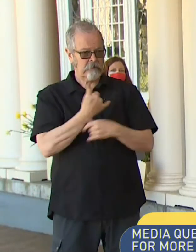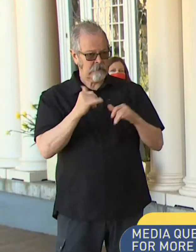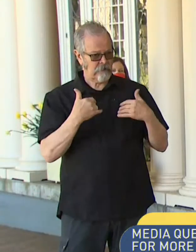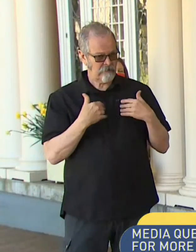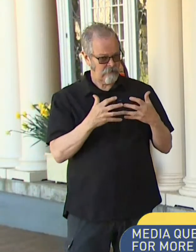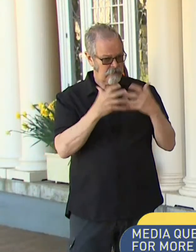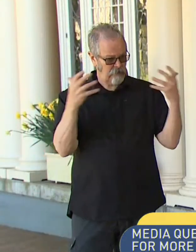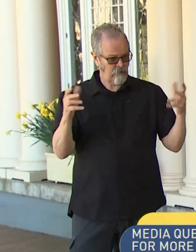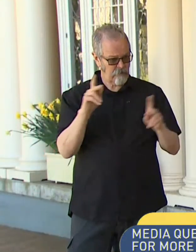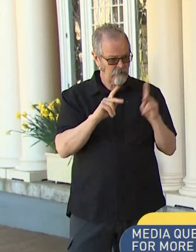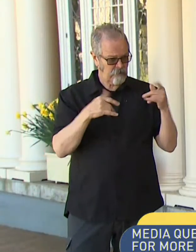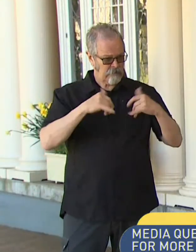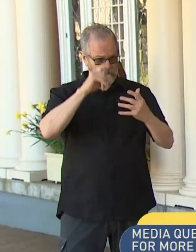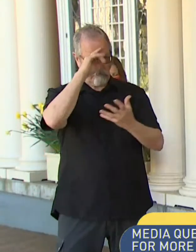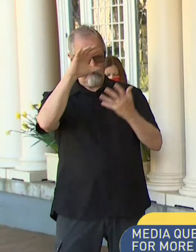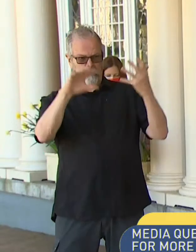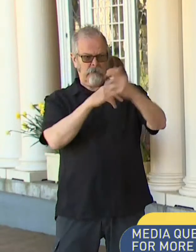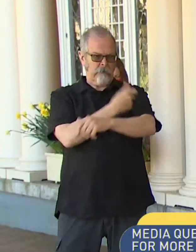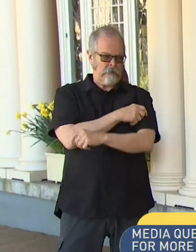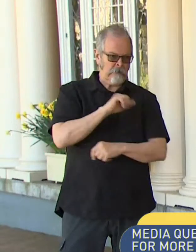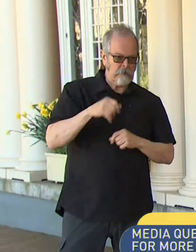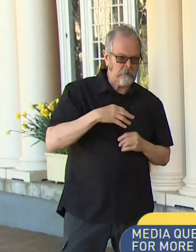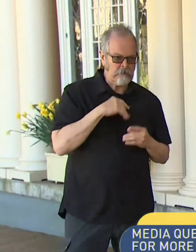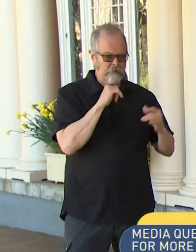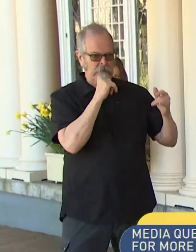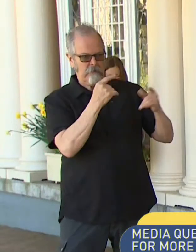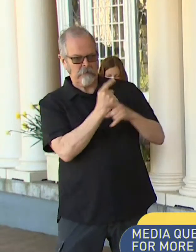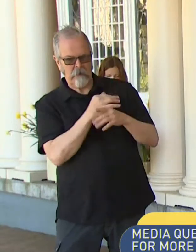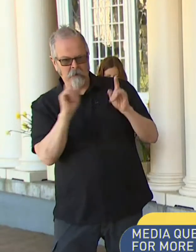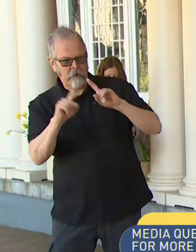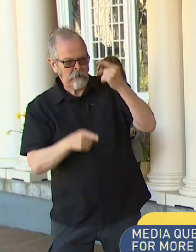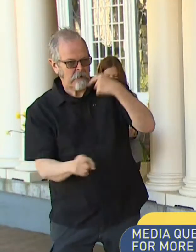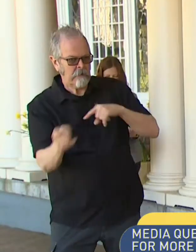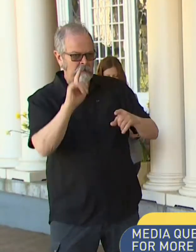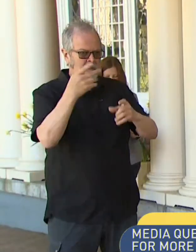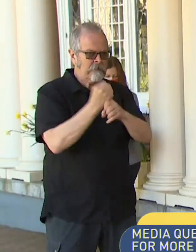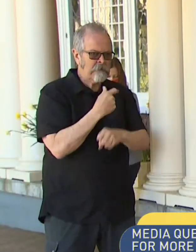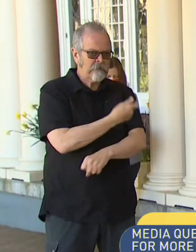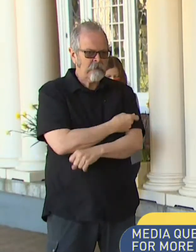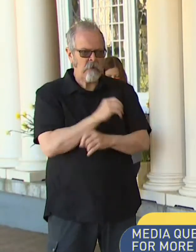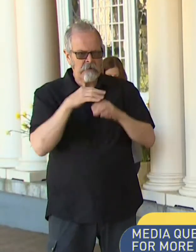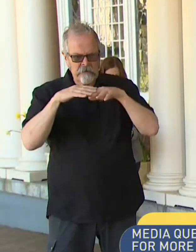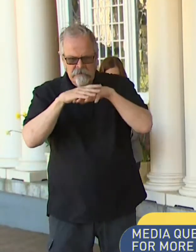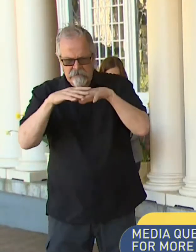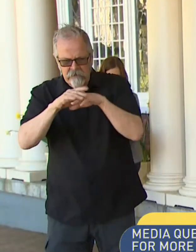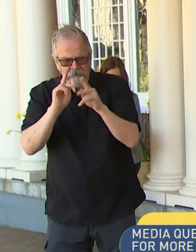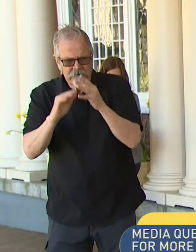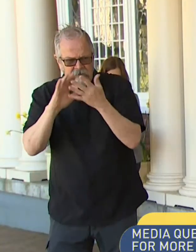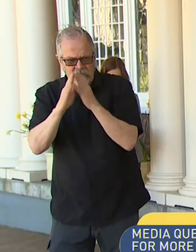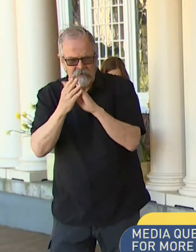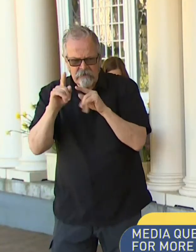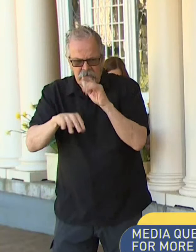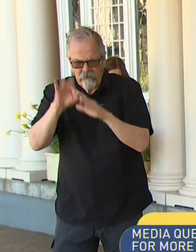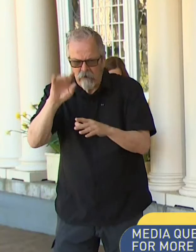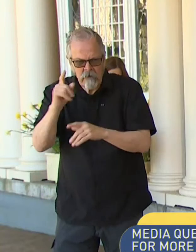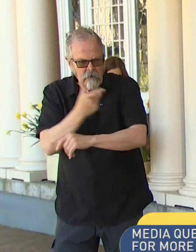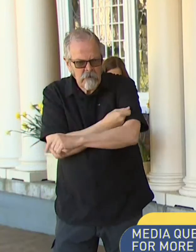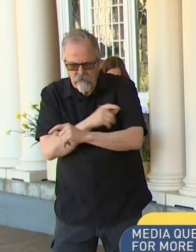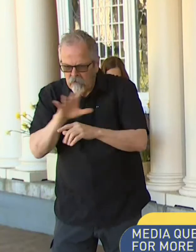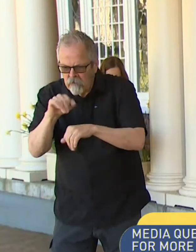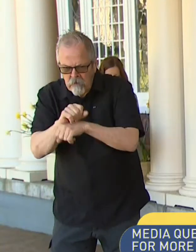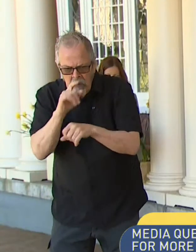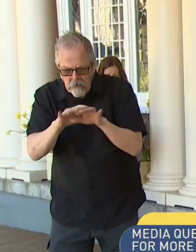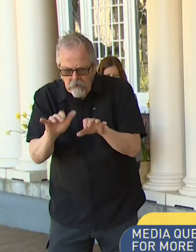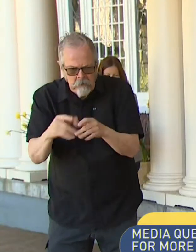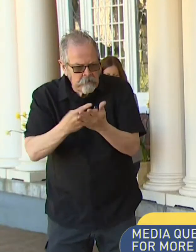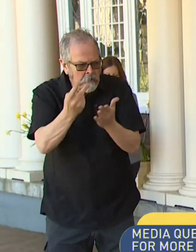confusing process for. They're, and especially in those dense urban areas, they can't find an appointment. Is there something more that can be done